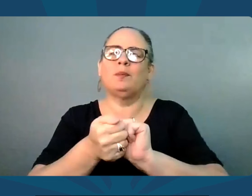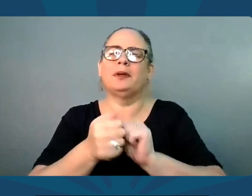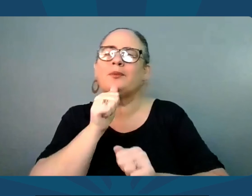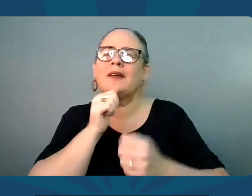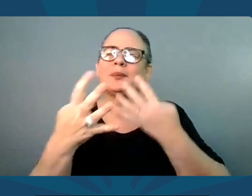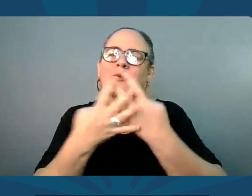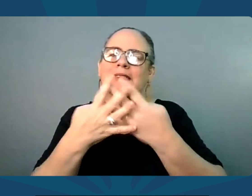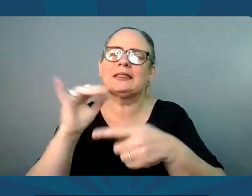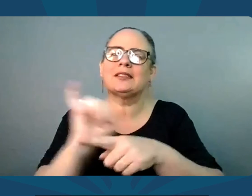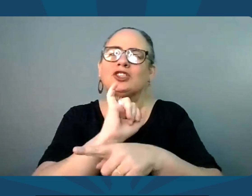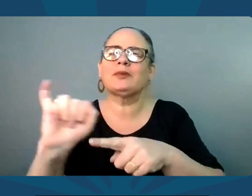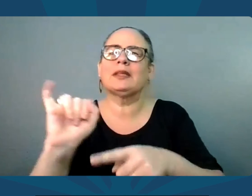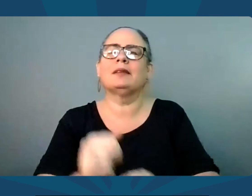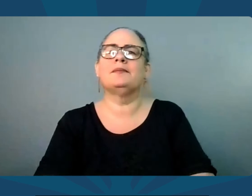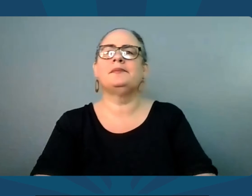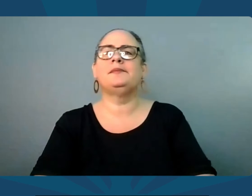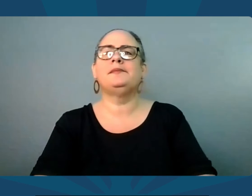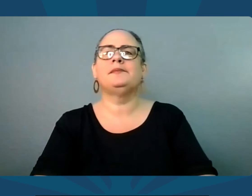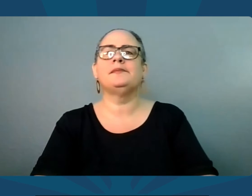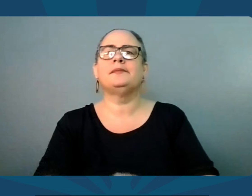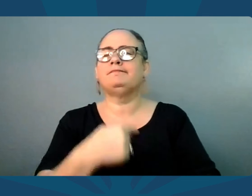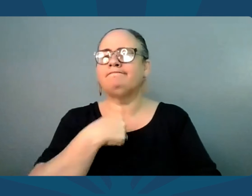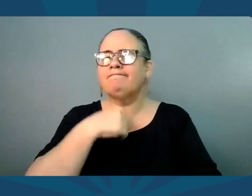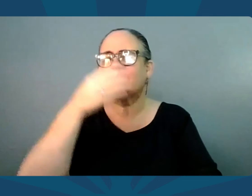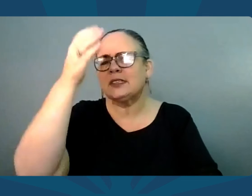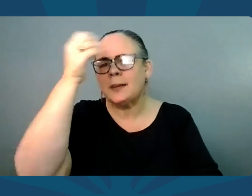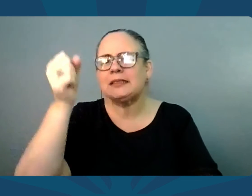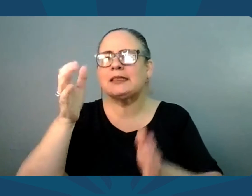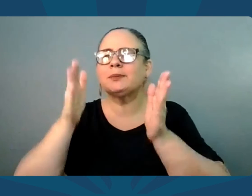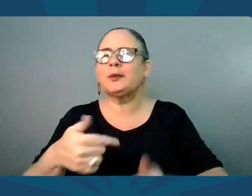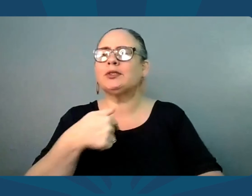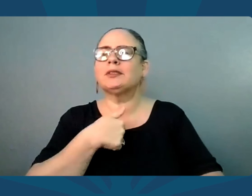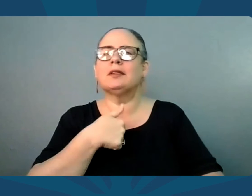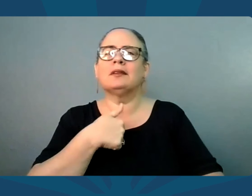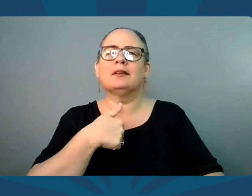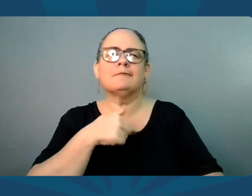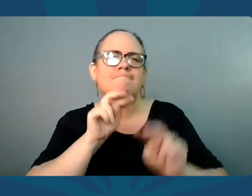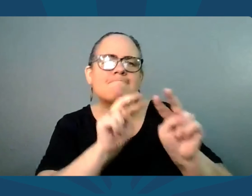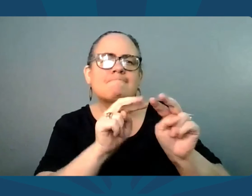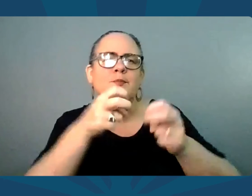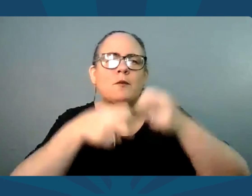I'm a common sense person that breaks down problems to the simplest terms.